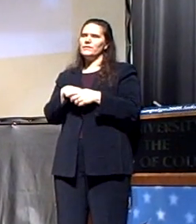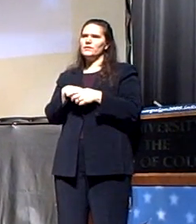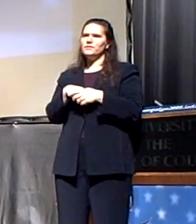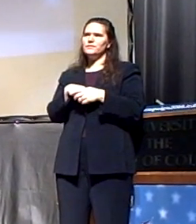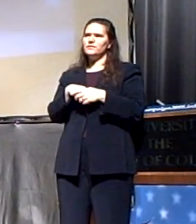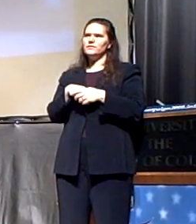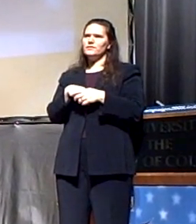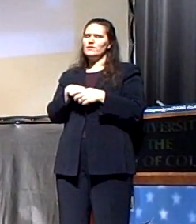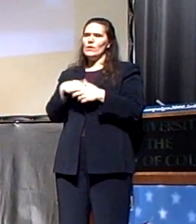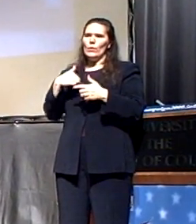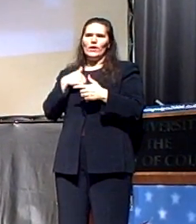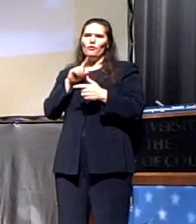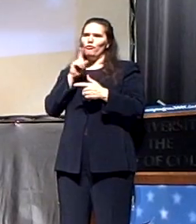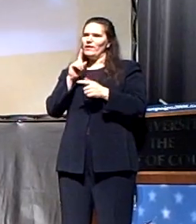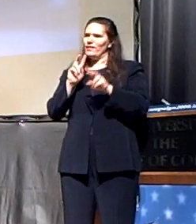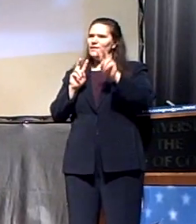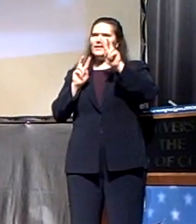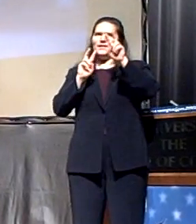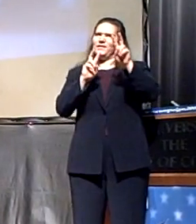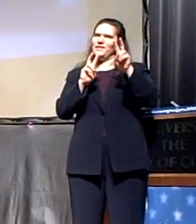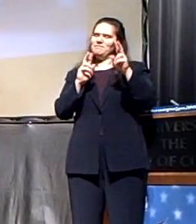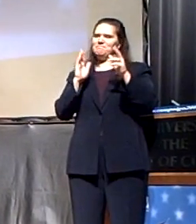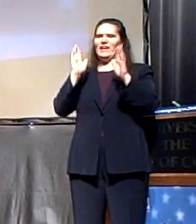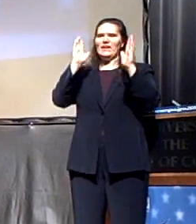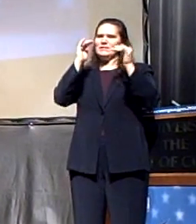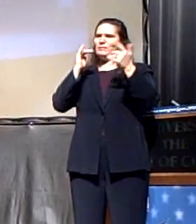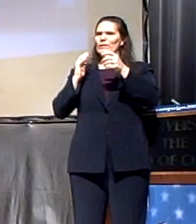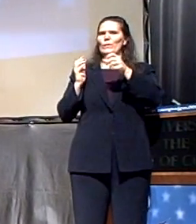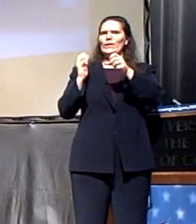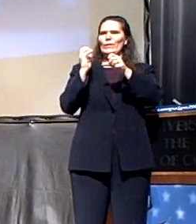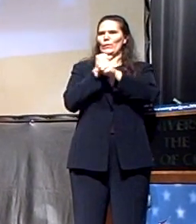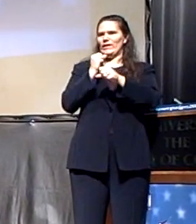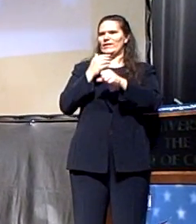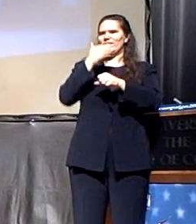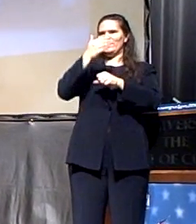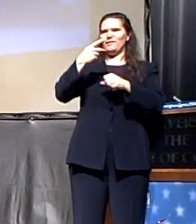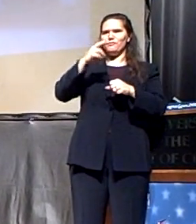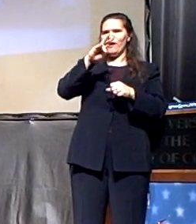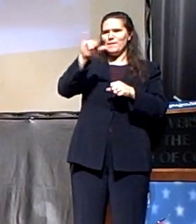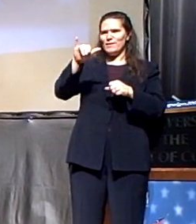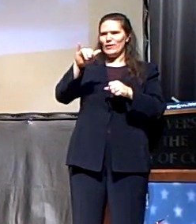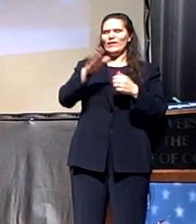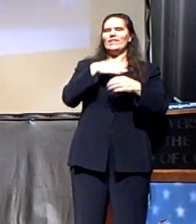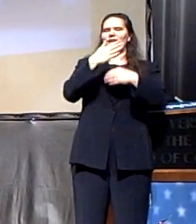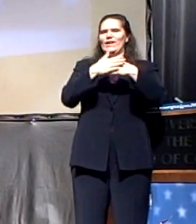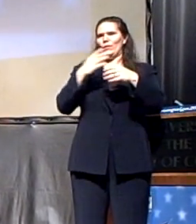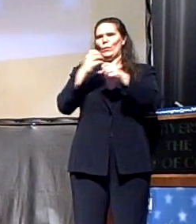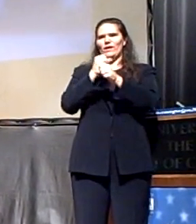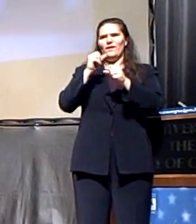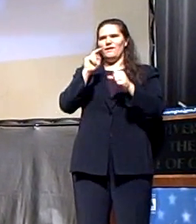great anticipation that we were going to go on and win the next primary and win the nomination.